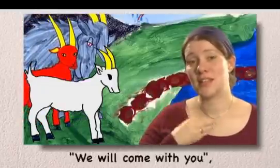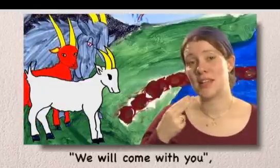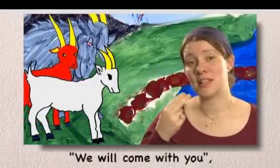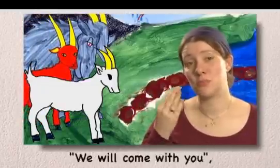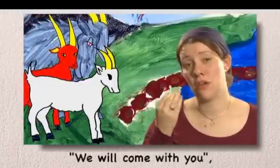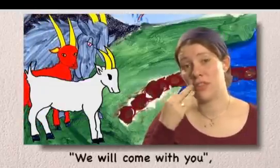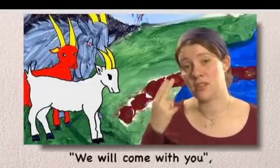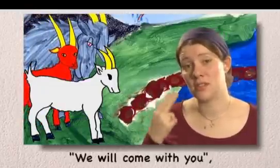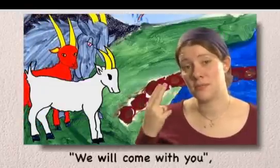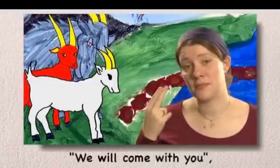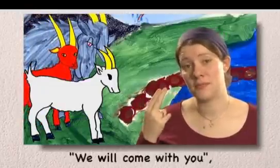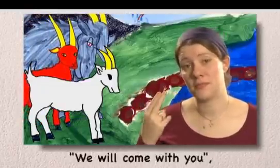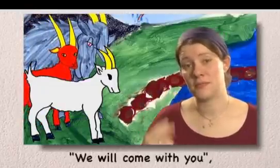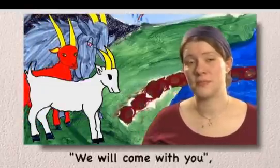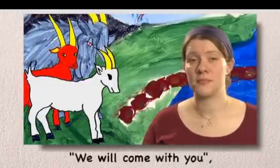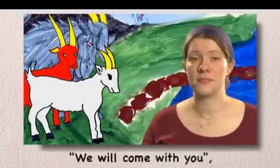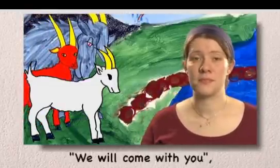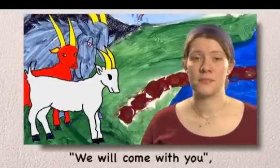said his brothers.